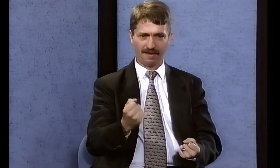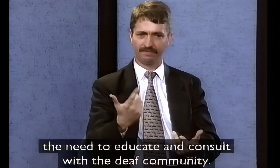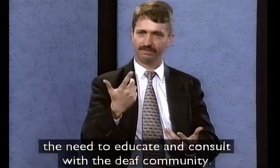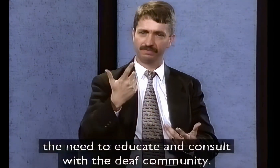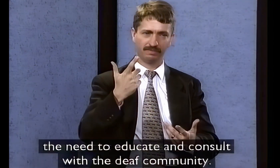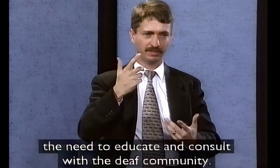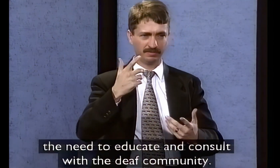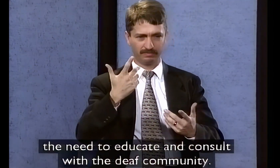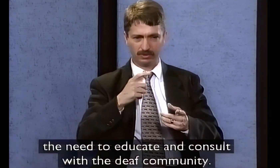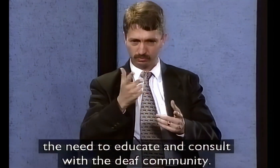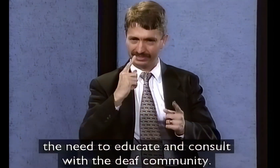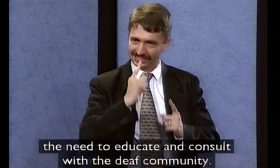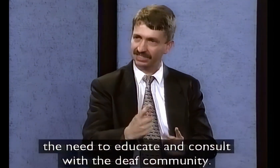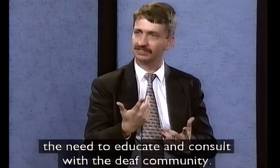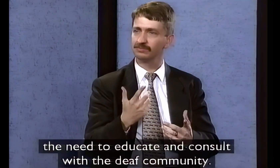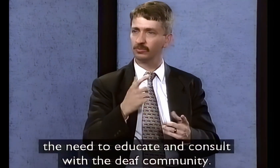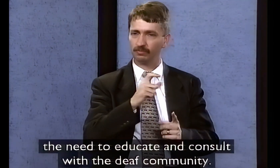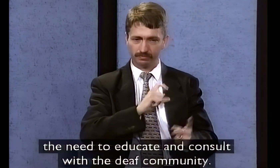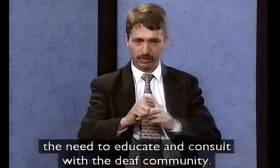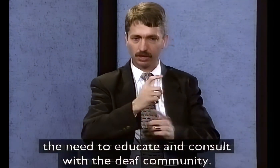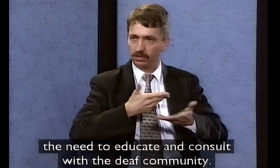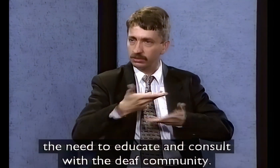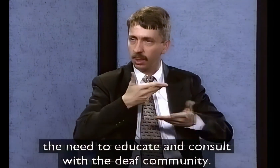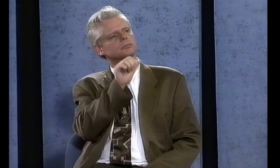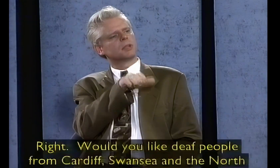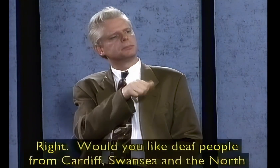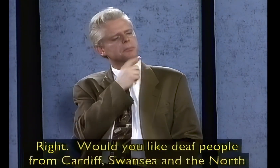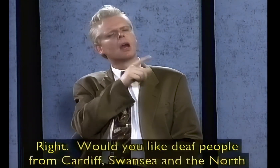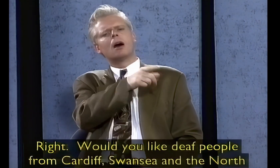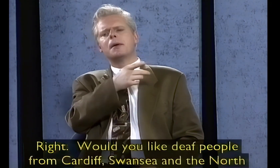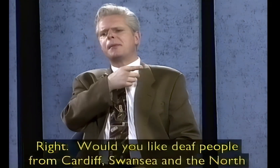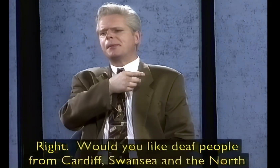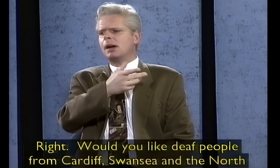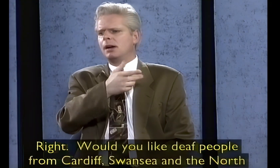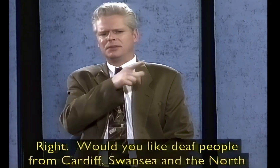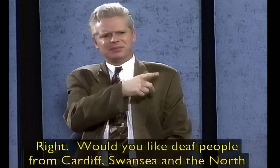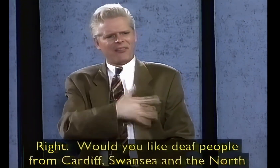to educate and consult with the deaf community. Right.